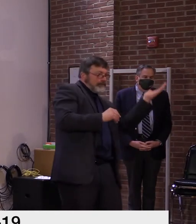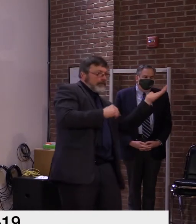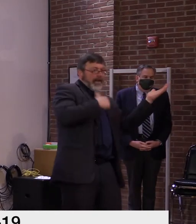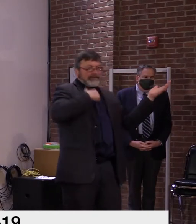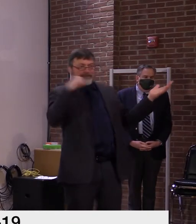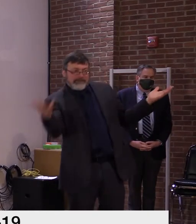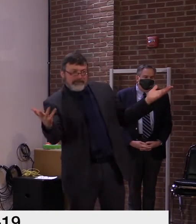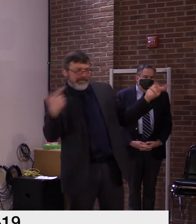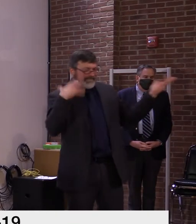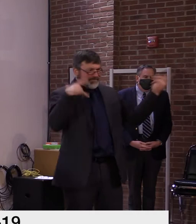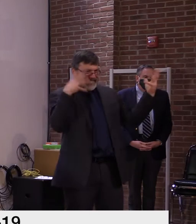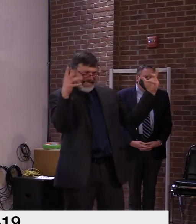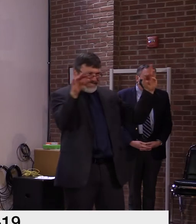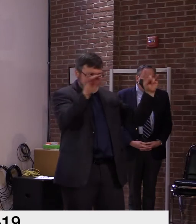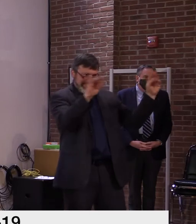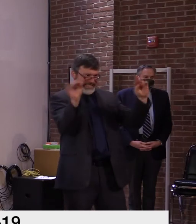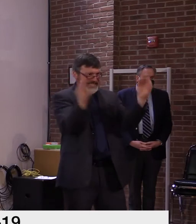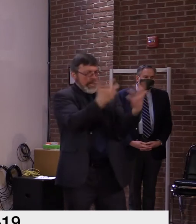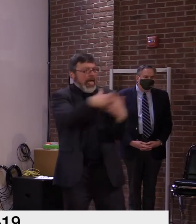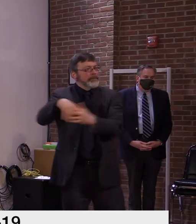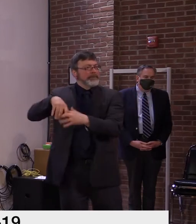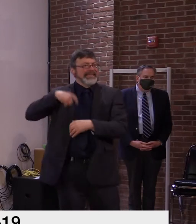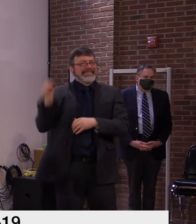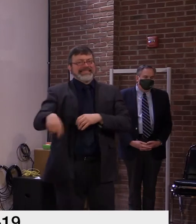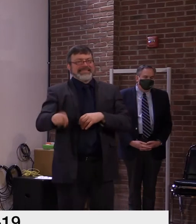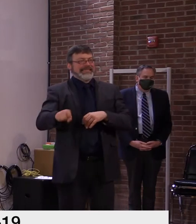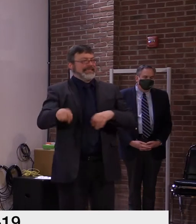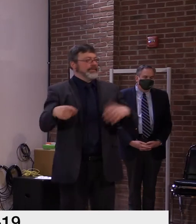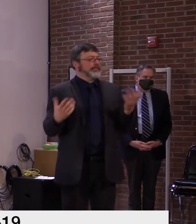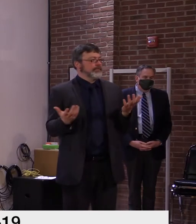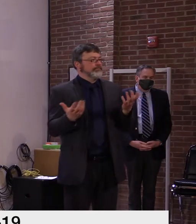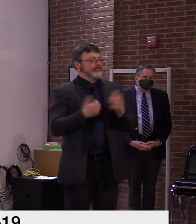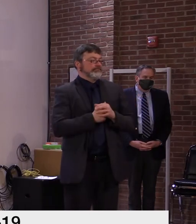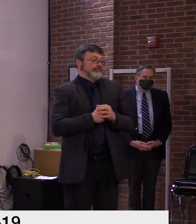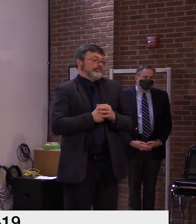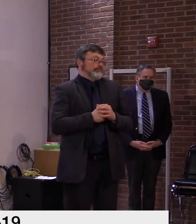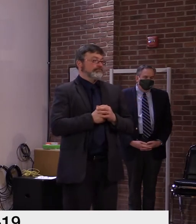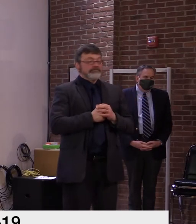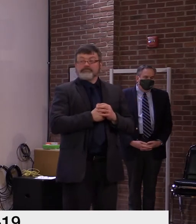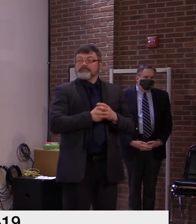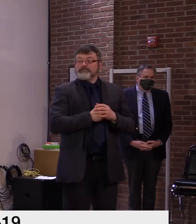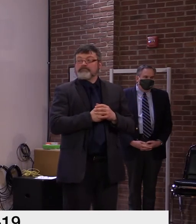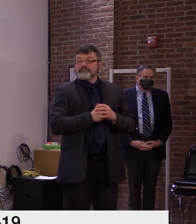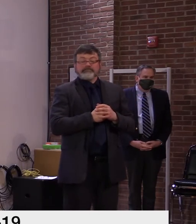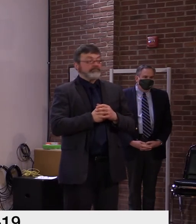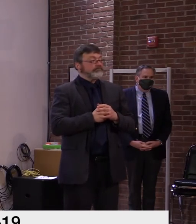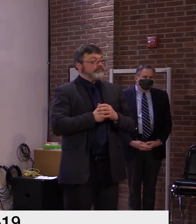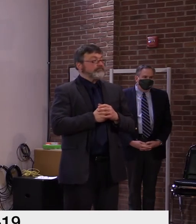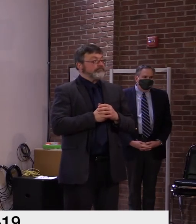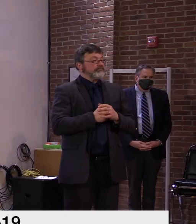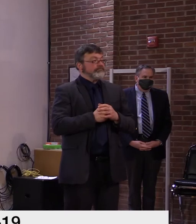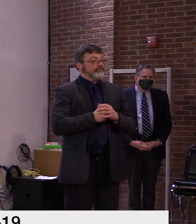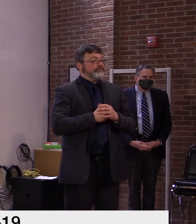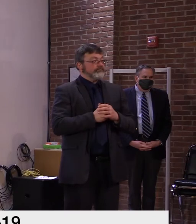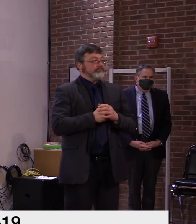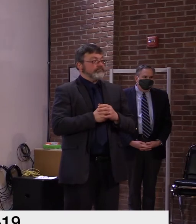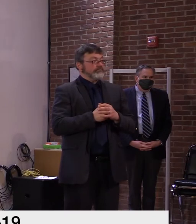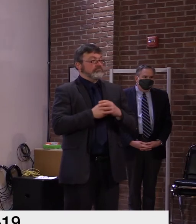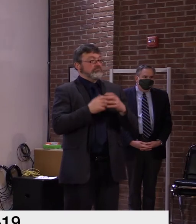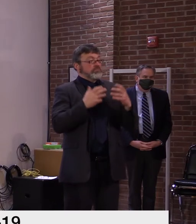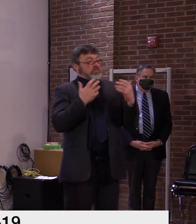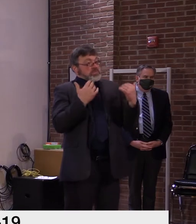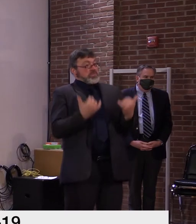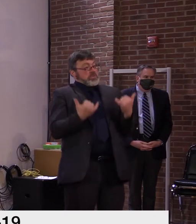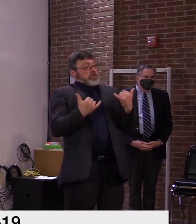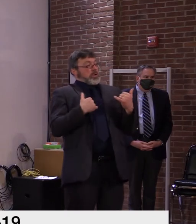other interested parties throughout the last number of weeks. So hopefully we're in a good position where we can move forward. We'll